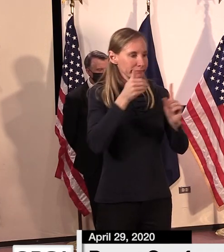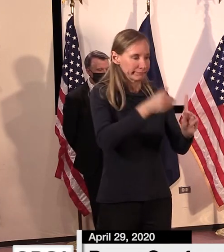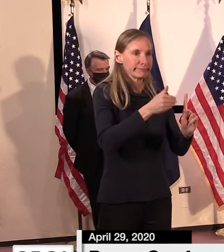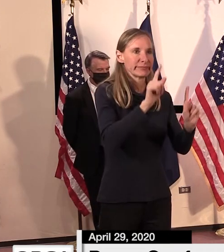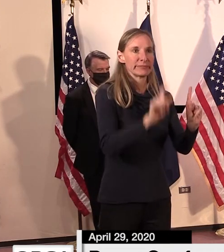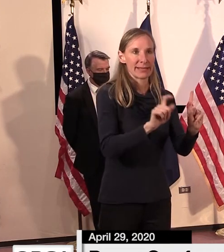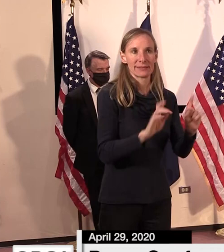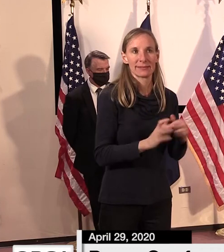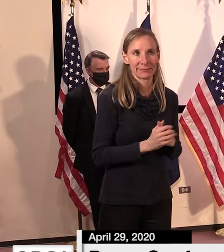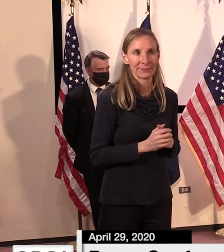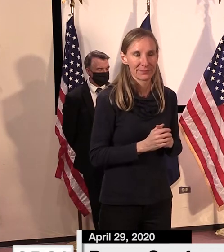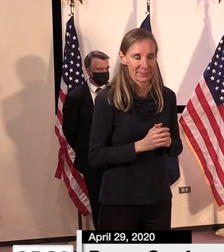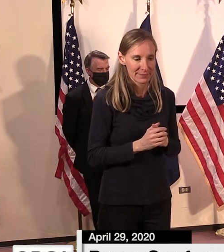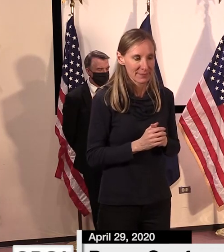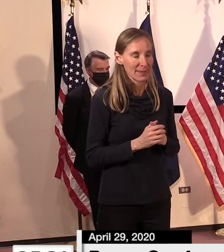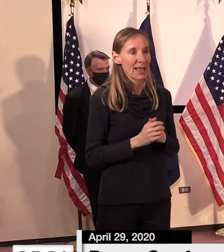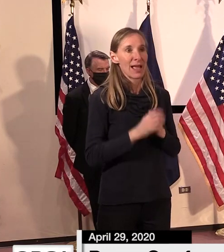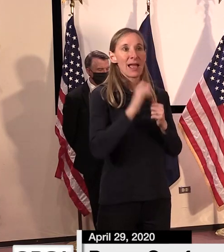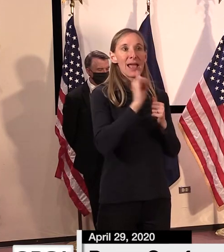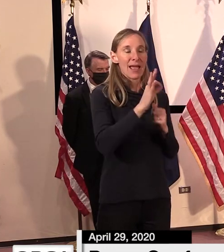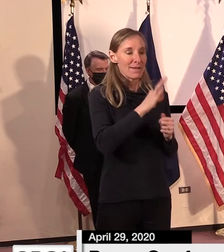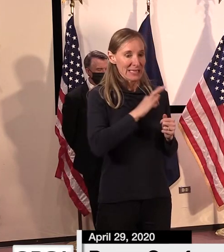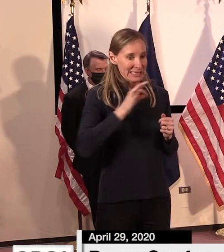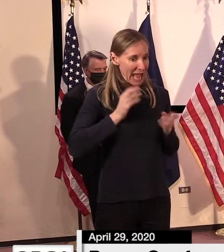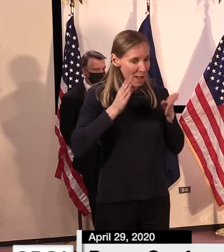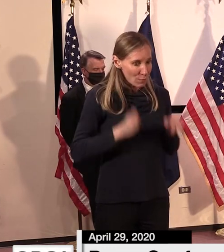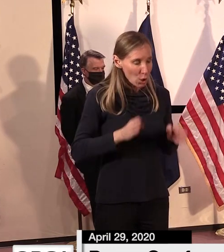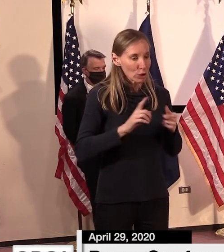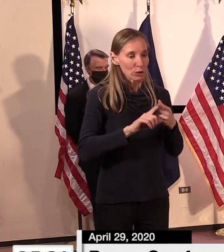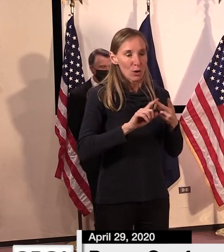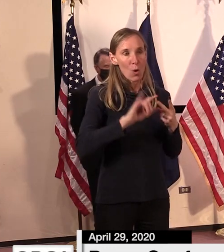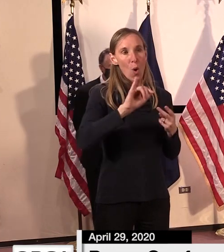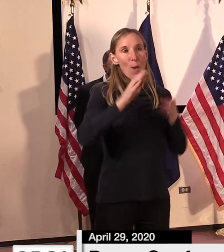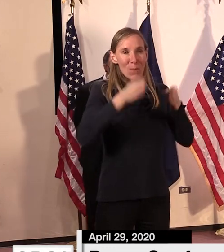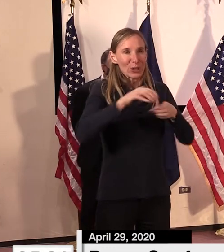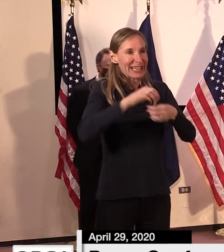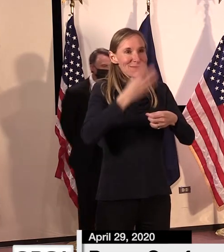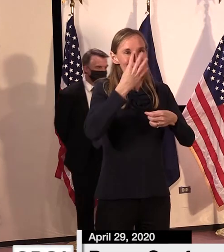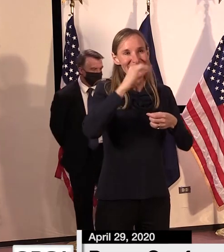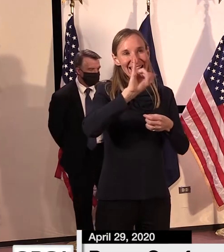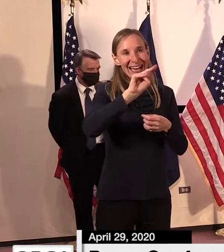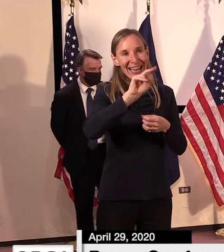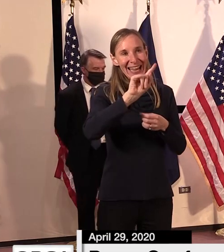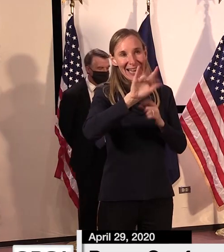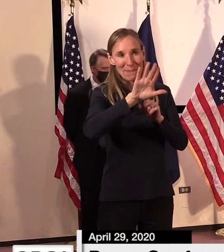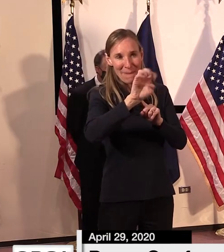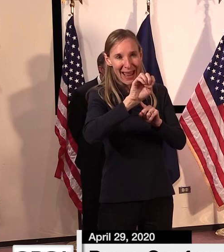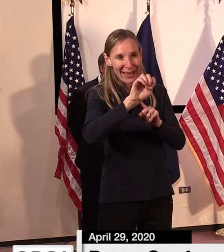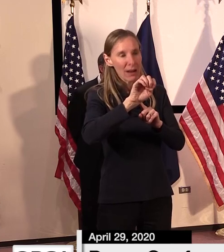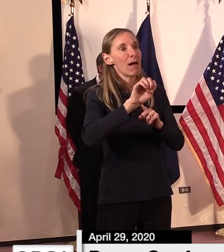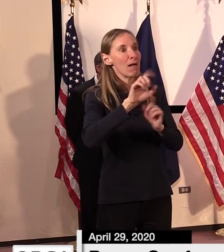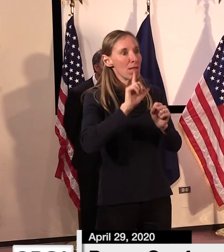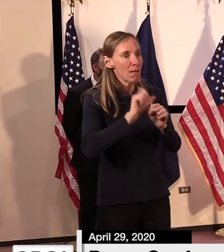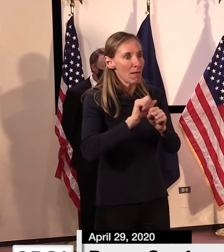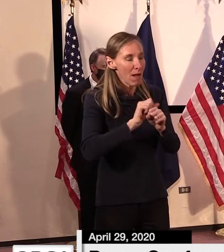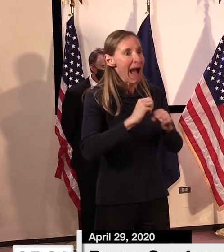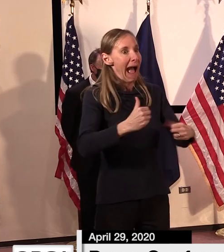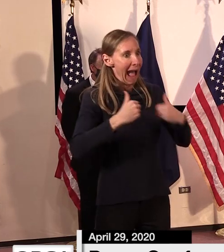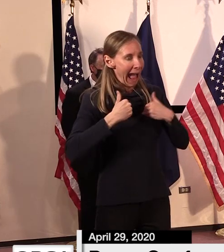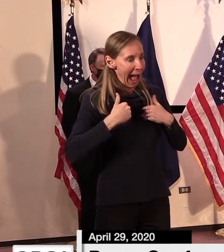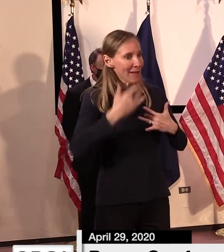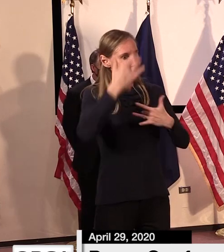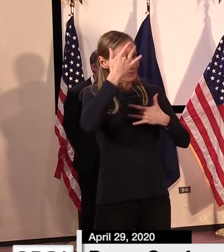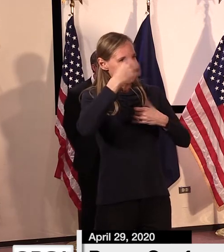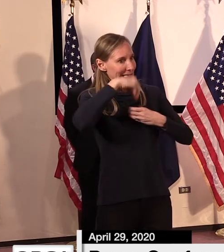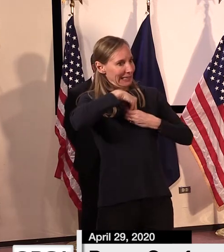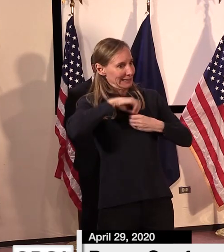tested. If that inmate or staff tests positive, everyone in the facility will immediately be tested. As part